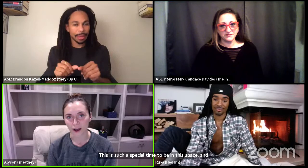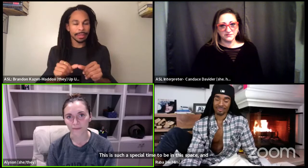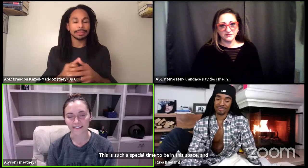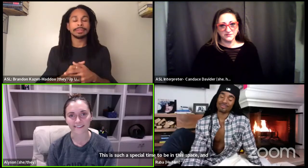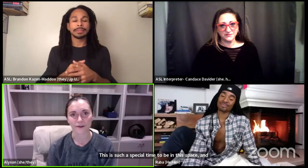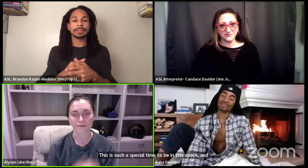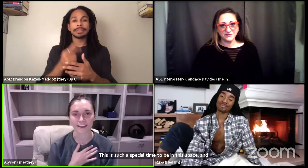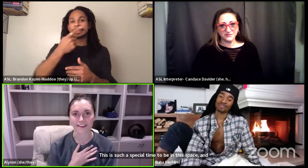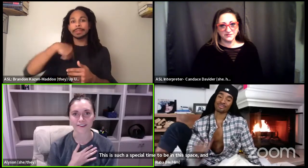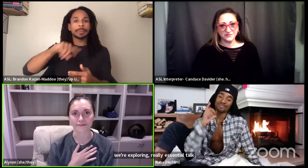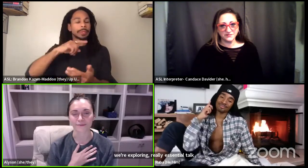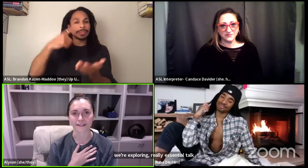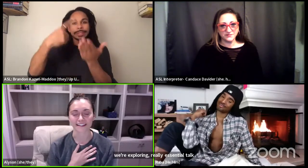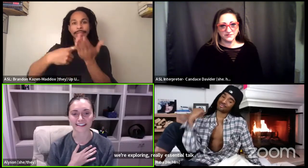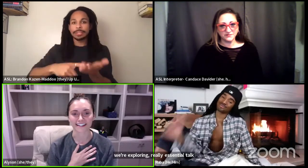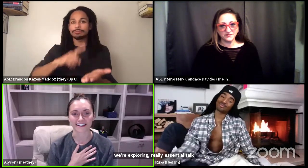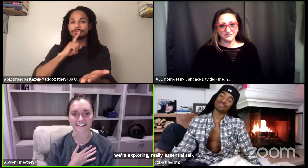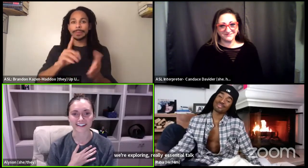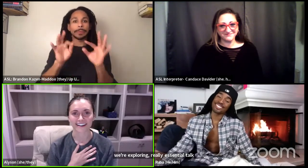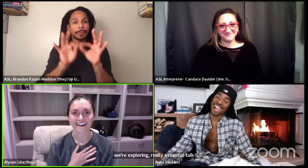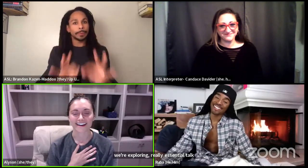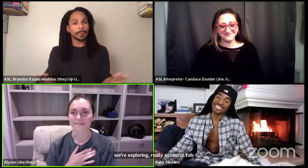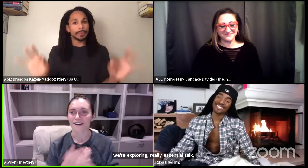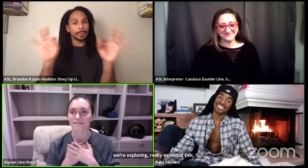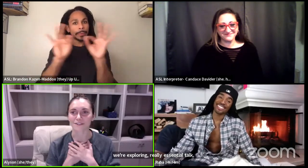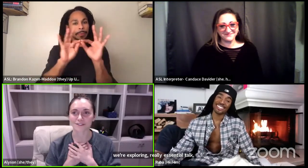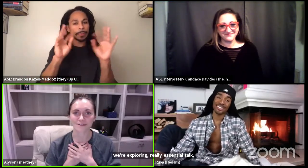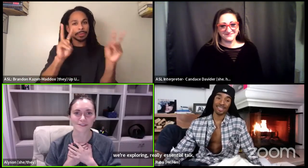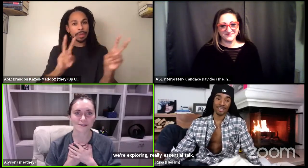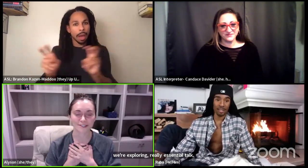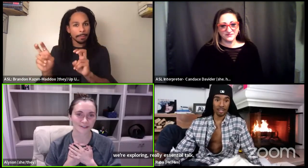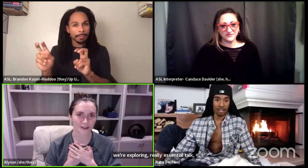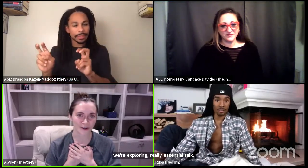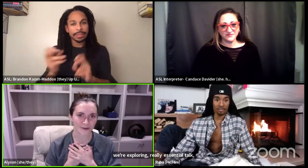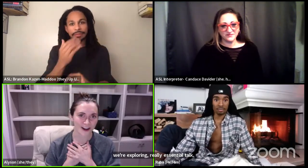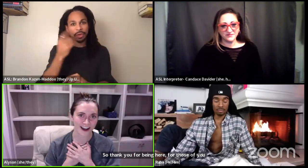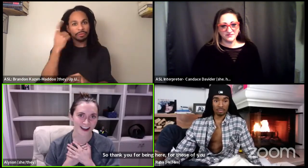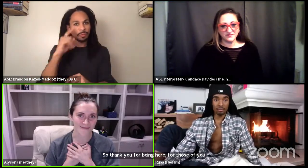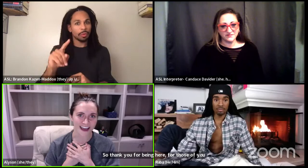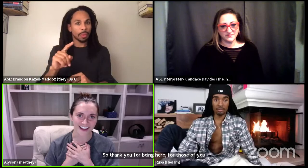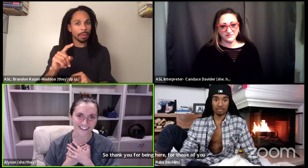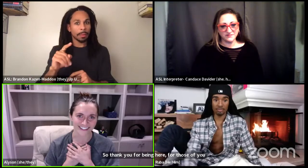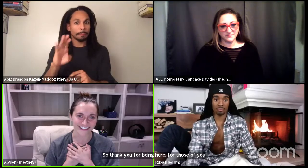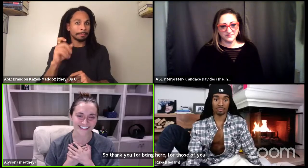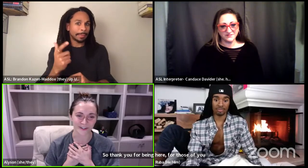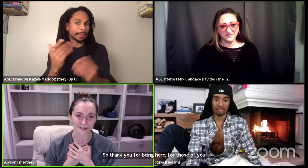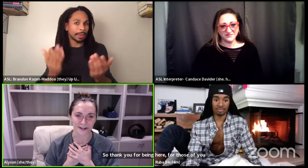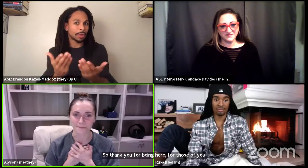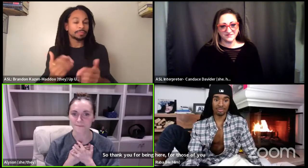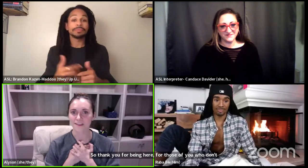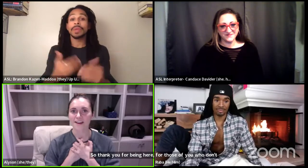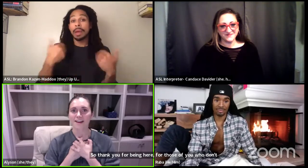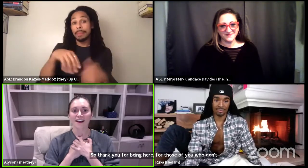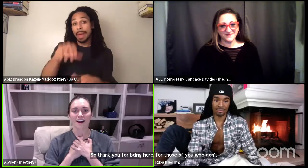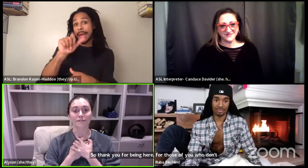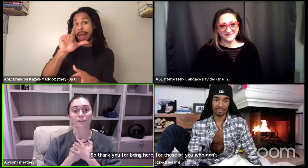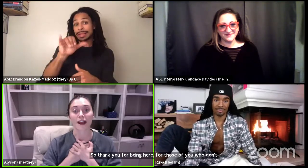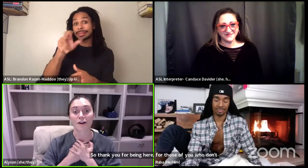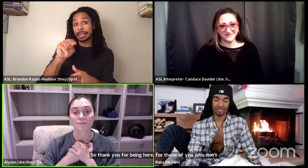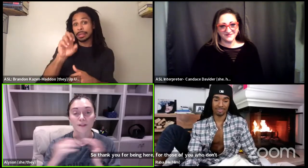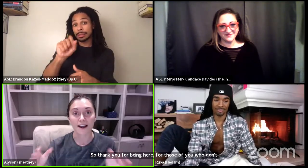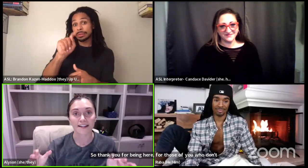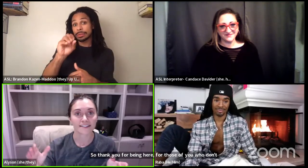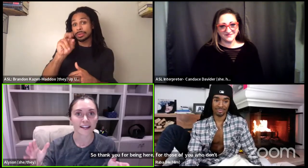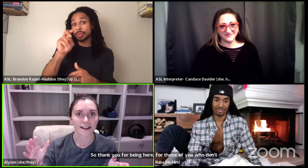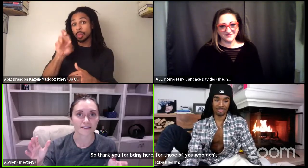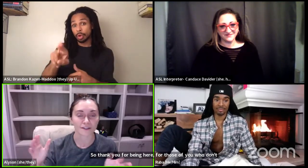essential topics, so thank you for being here. For those of you who don't know, I'm Allison Stoner. For